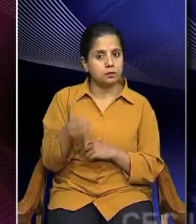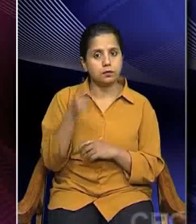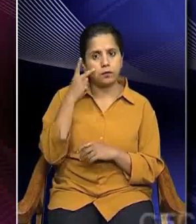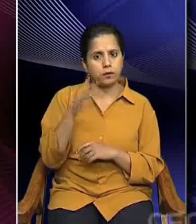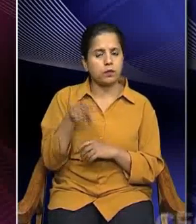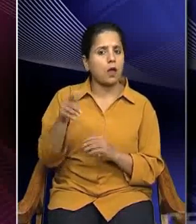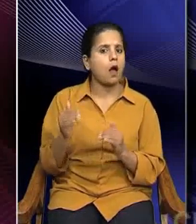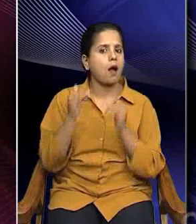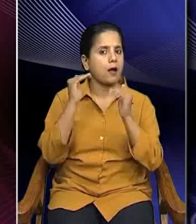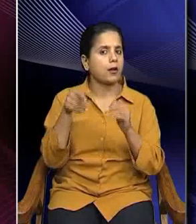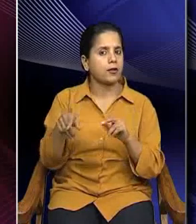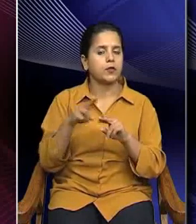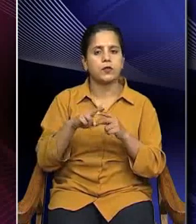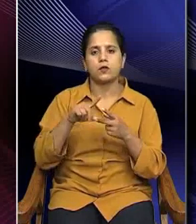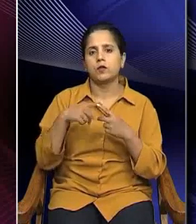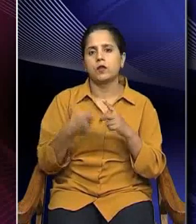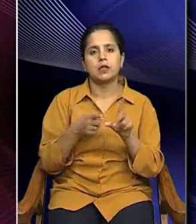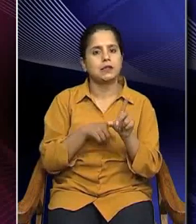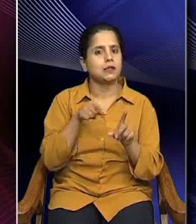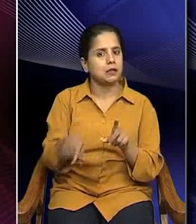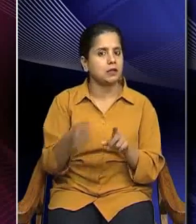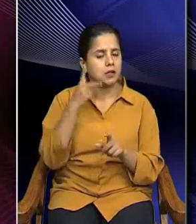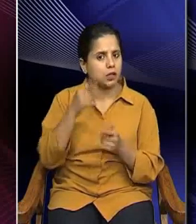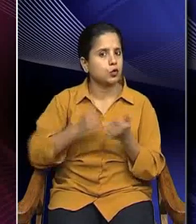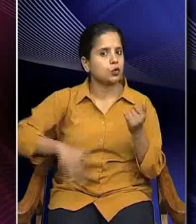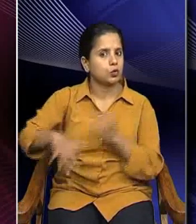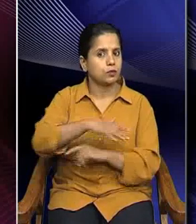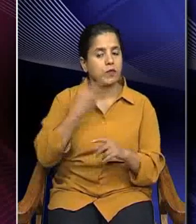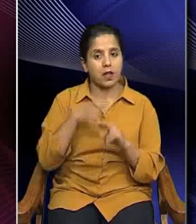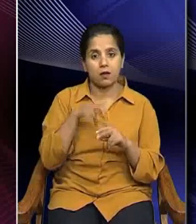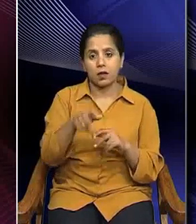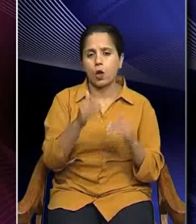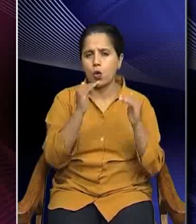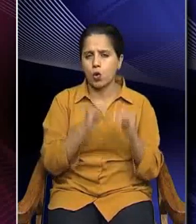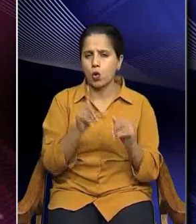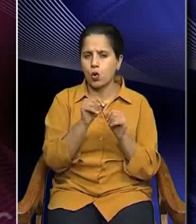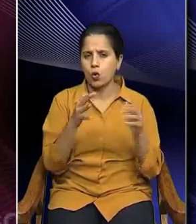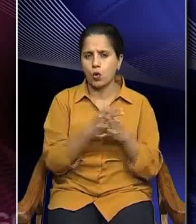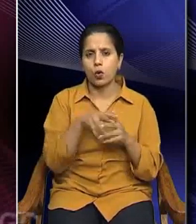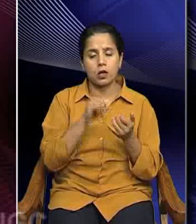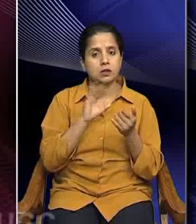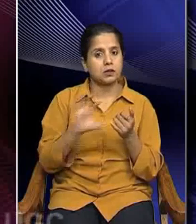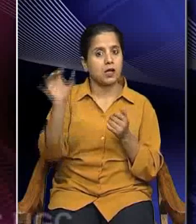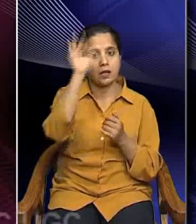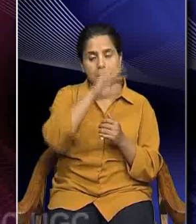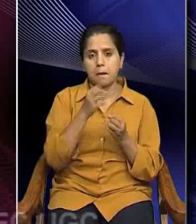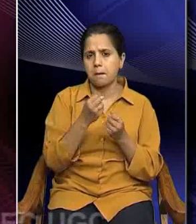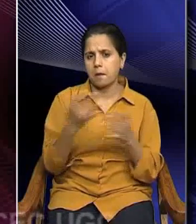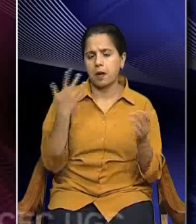relatively high fertility society. If you contrast with the situation of low fertility, most of the states in India today,